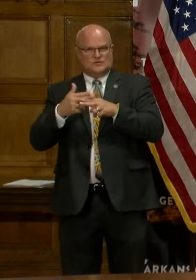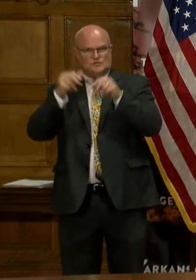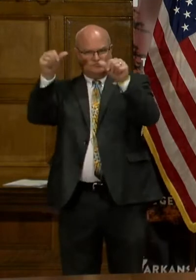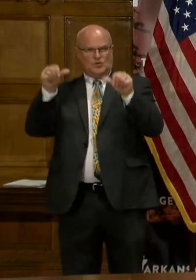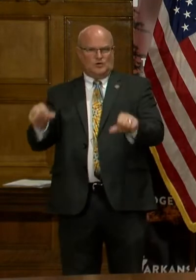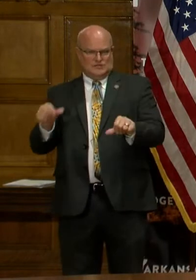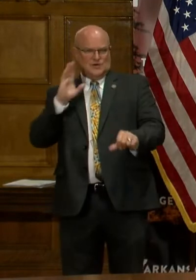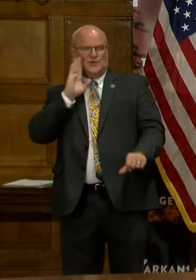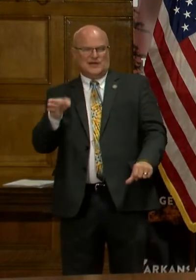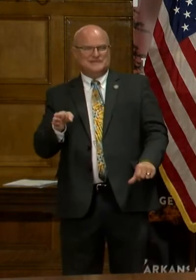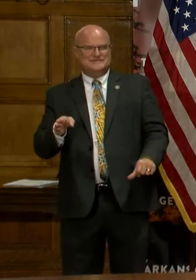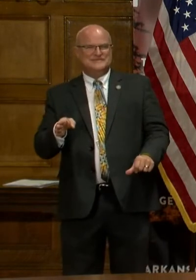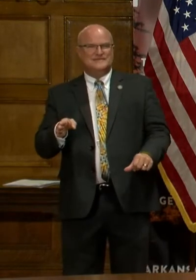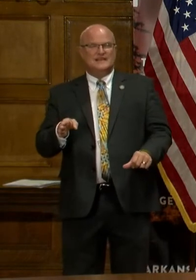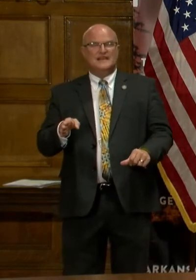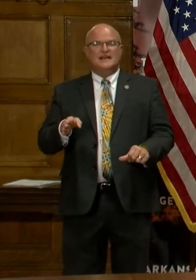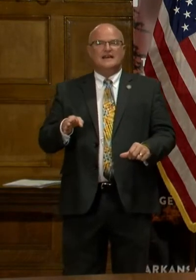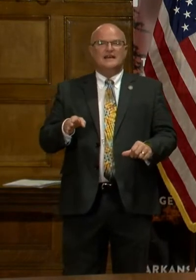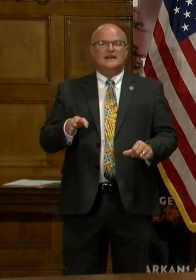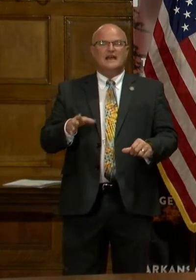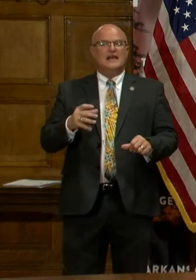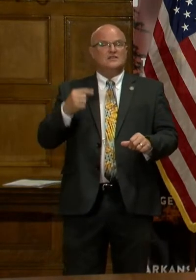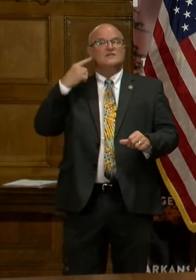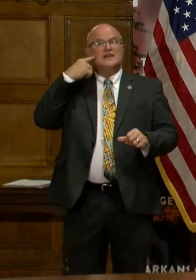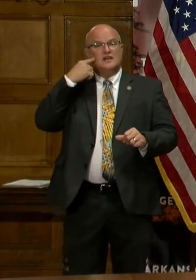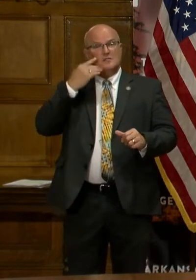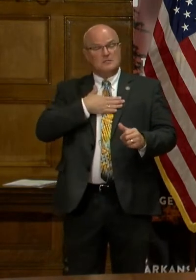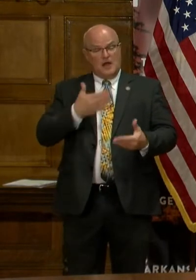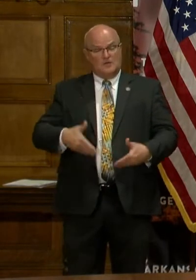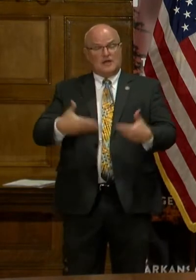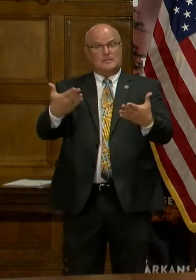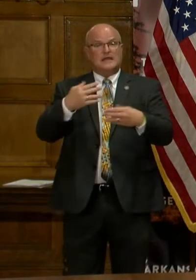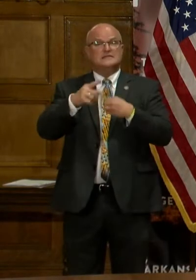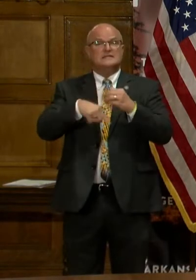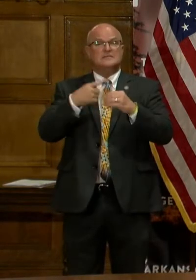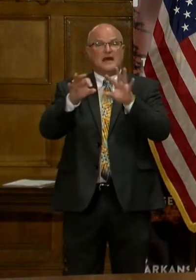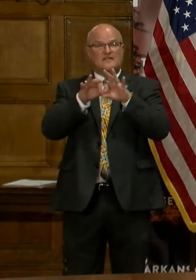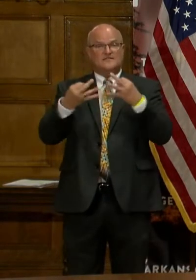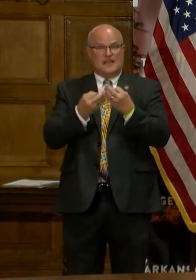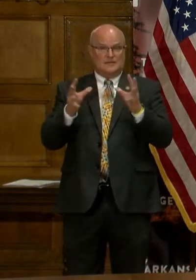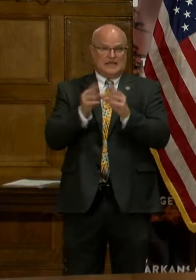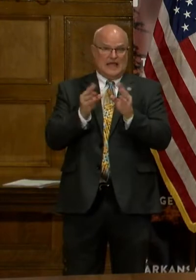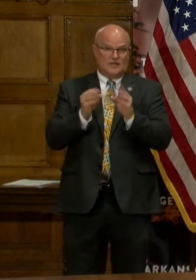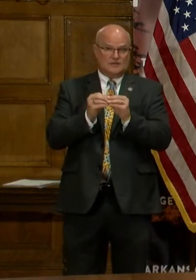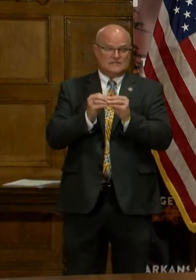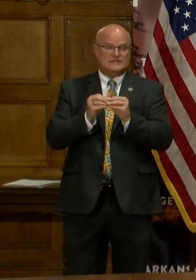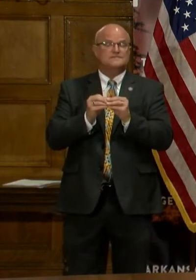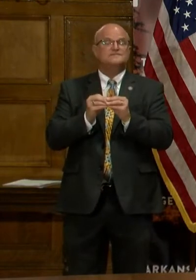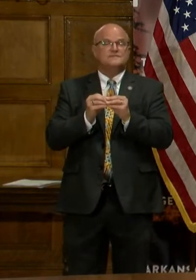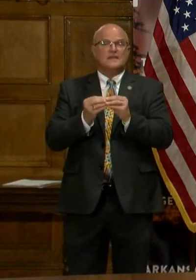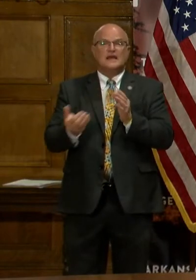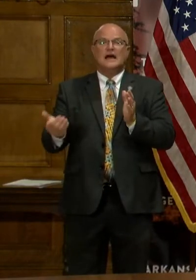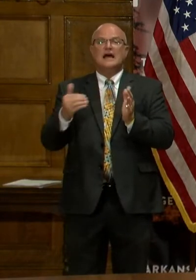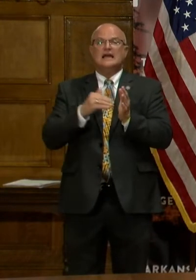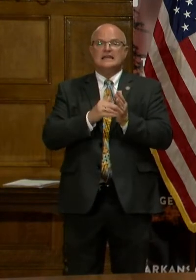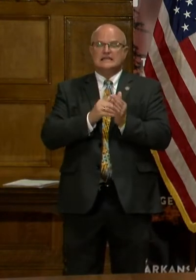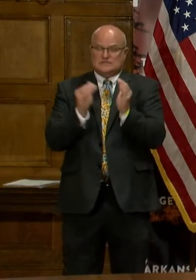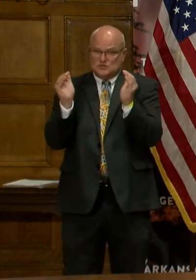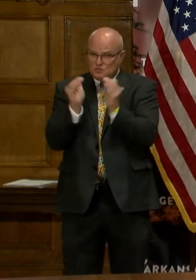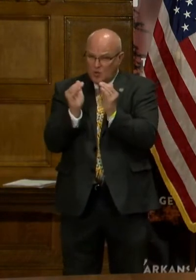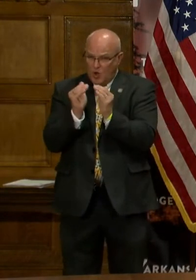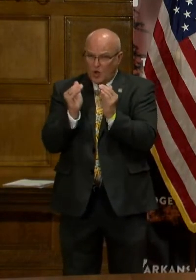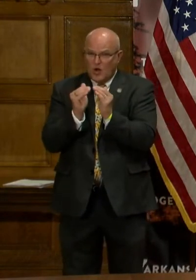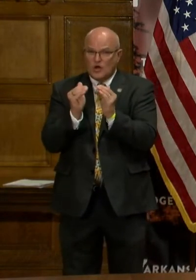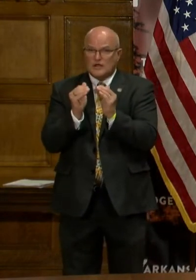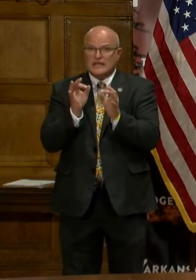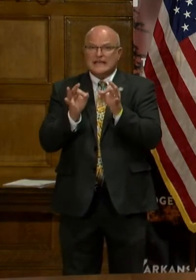shortly. You're hearing the recommendations that I have regarding family gatherings. Again, they should be small